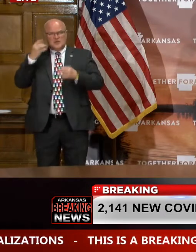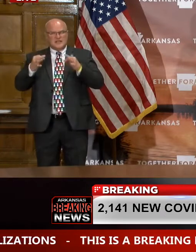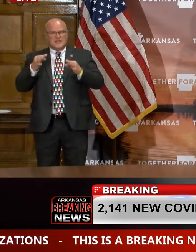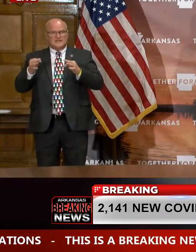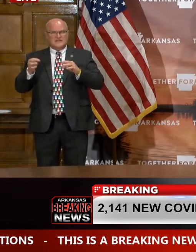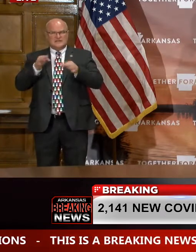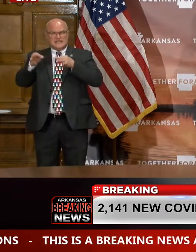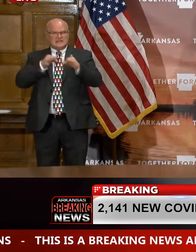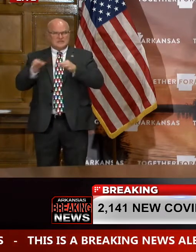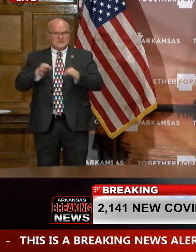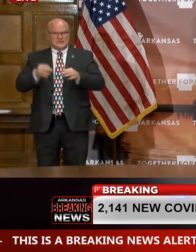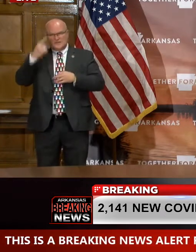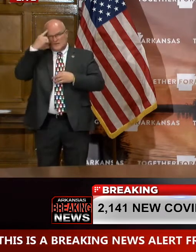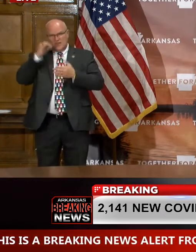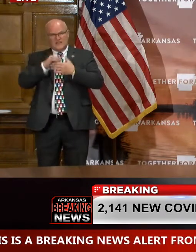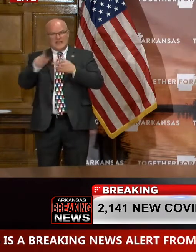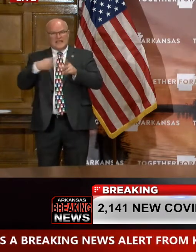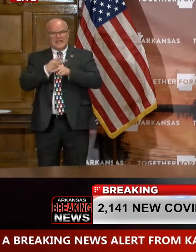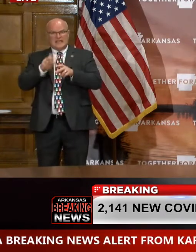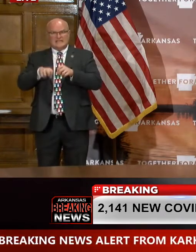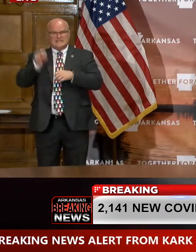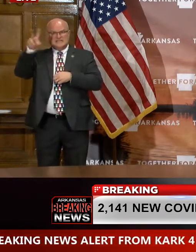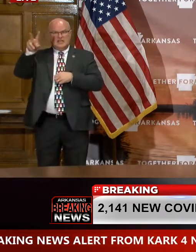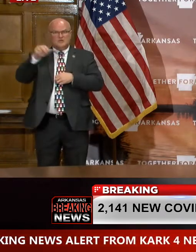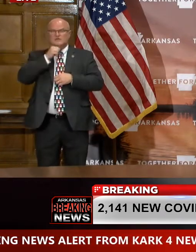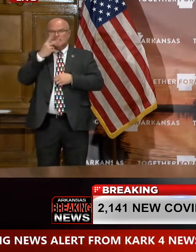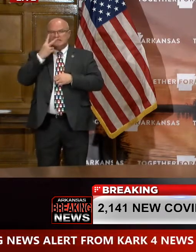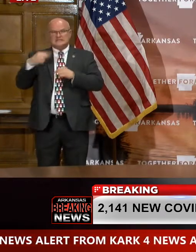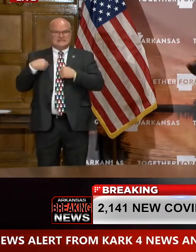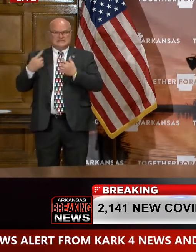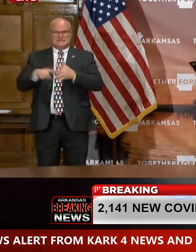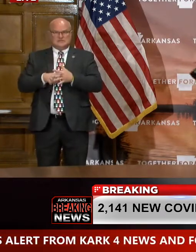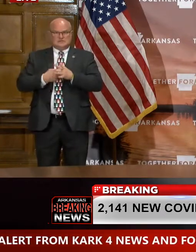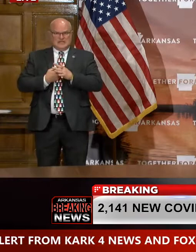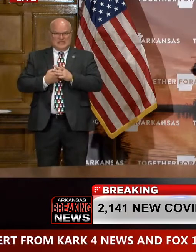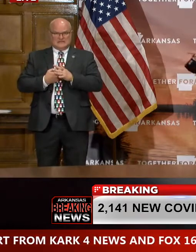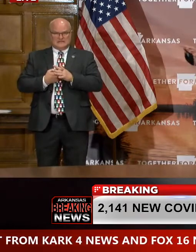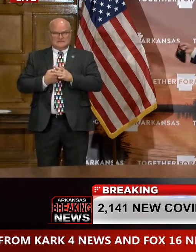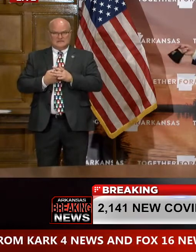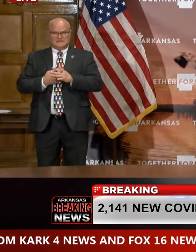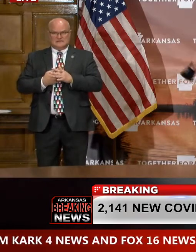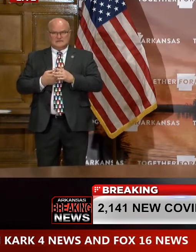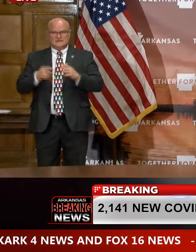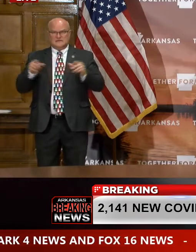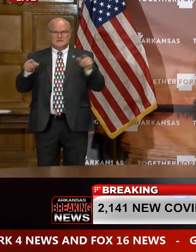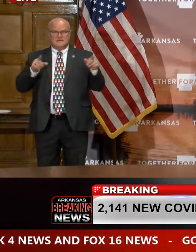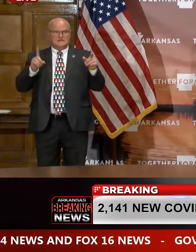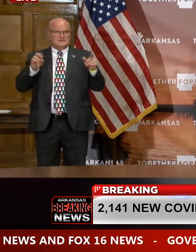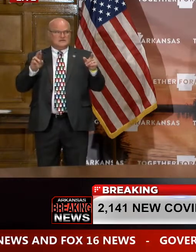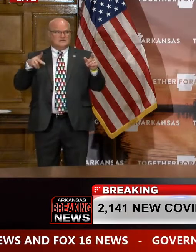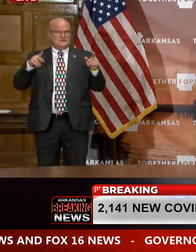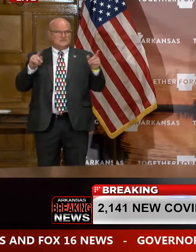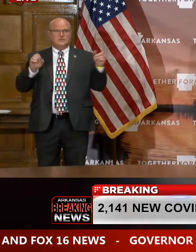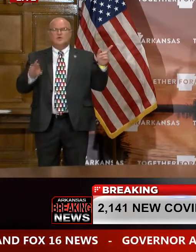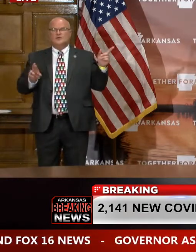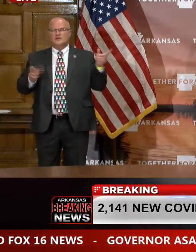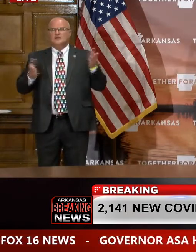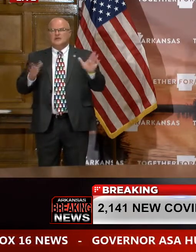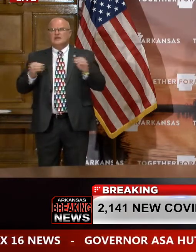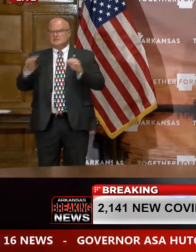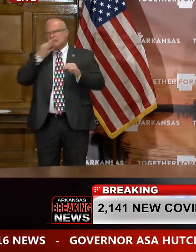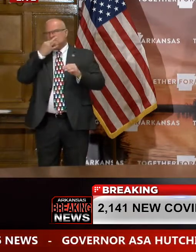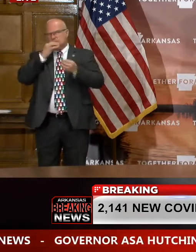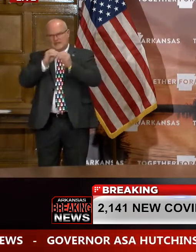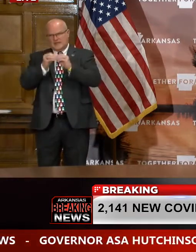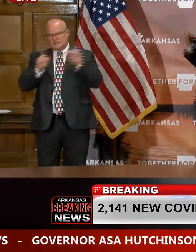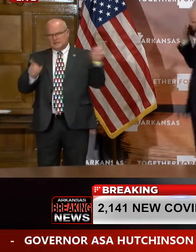ready explanation for that kind of jump, which we haven't seen since we began this epidemic. Do you want to take that, Dr. Corsi? Yeah, let me... You are the expert on